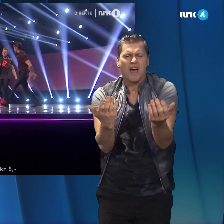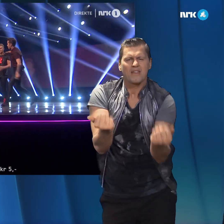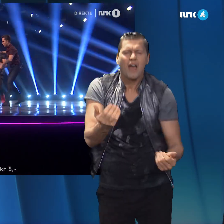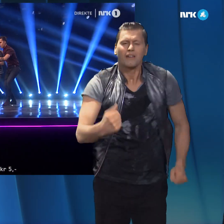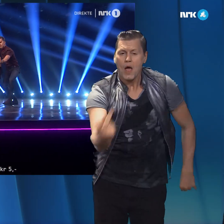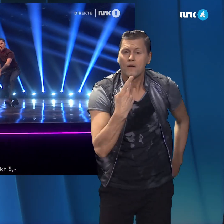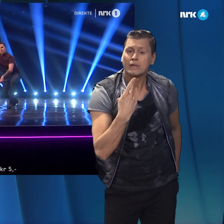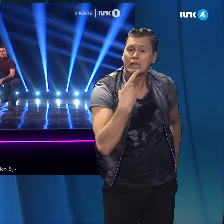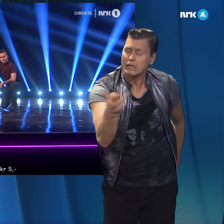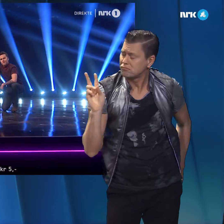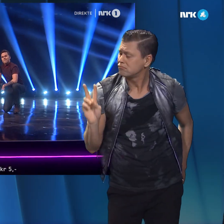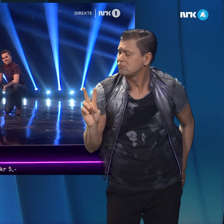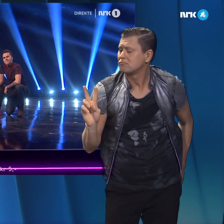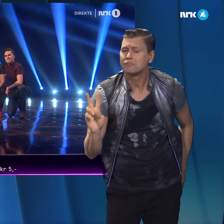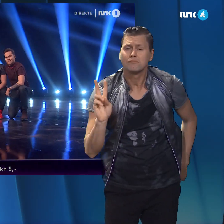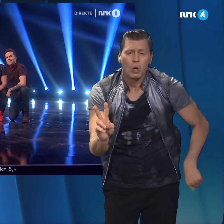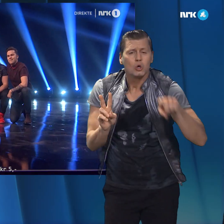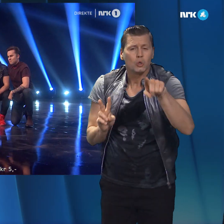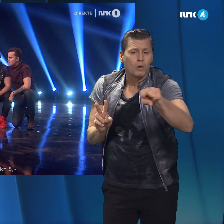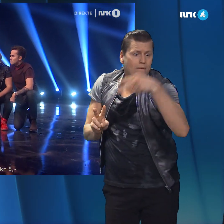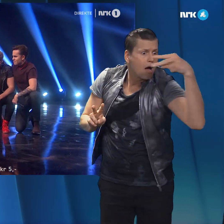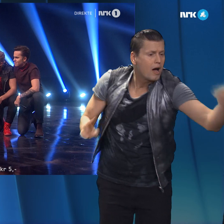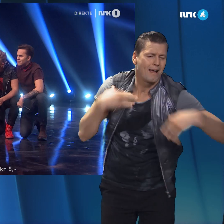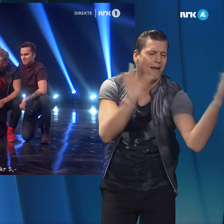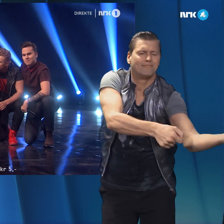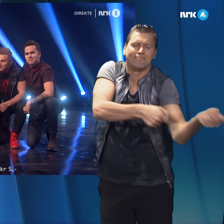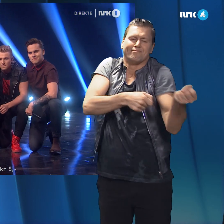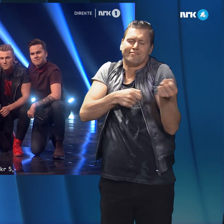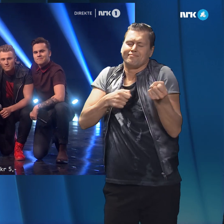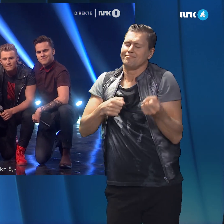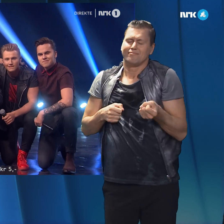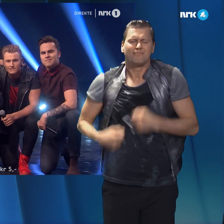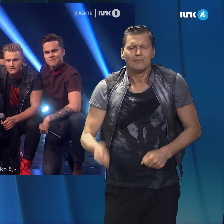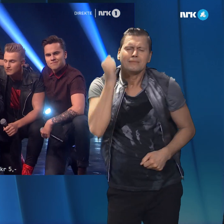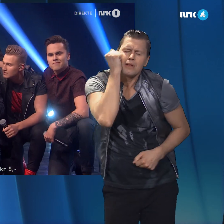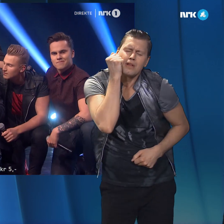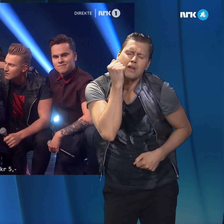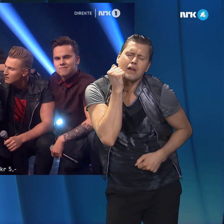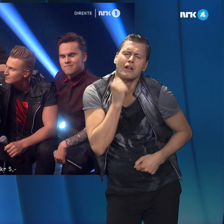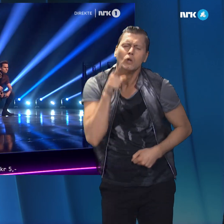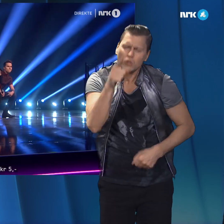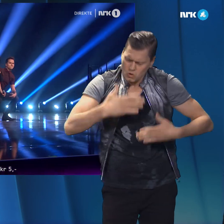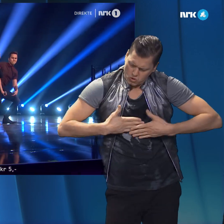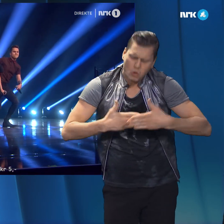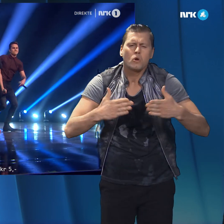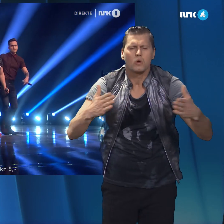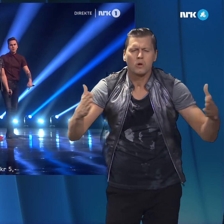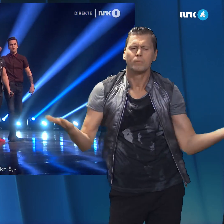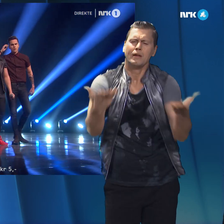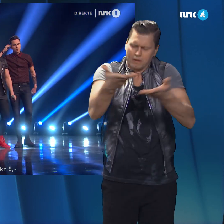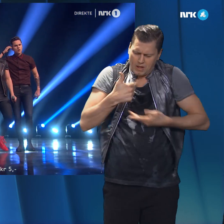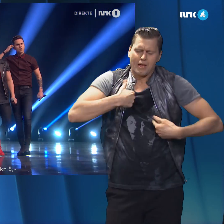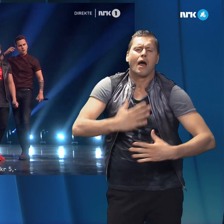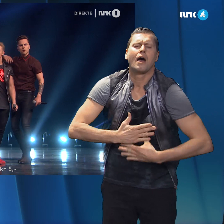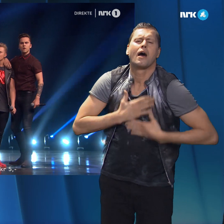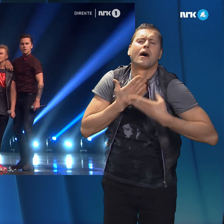Walking on beside you and your balance on the edge, I'll be there when you need a steady ground. If